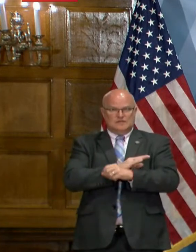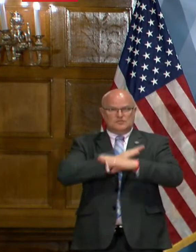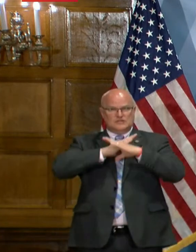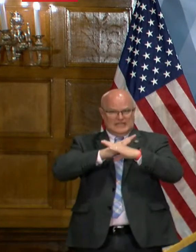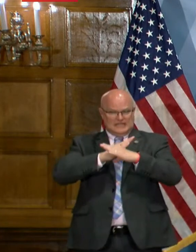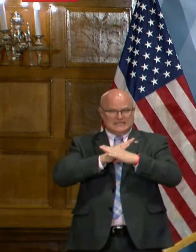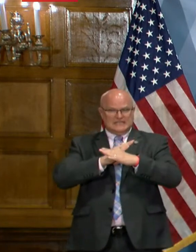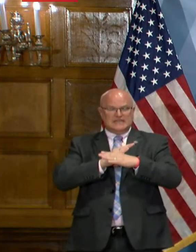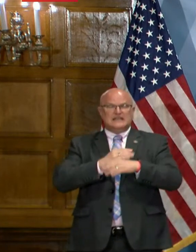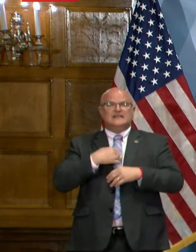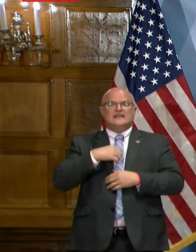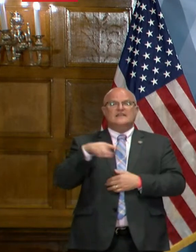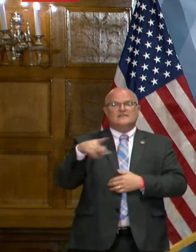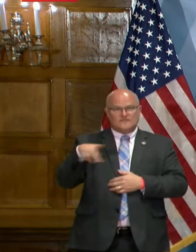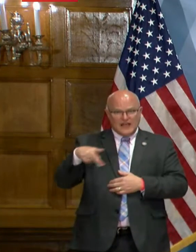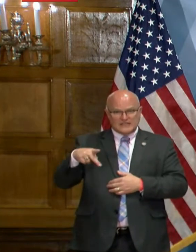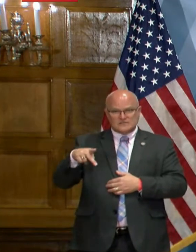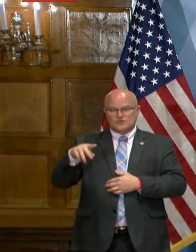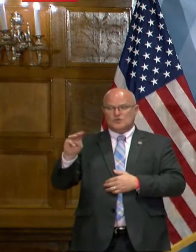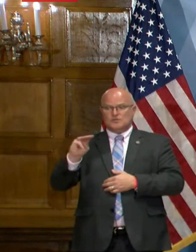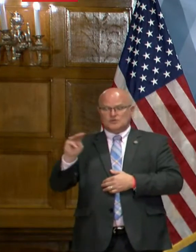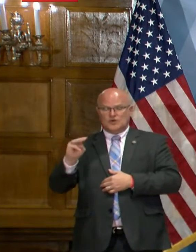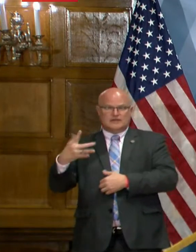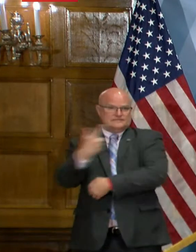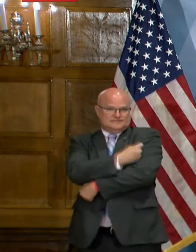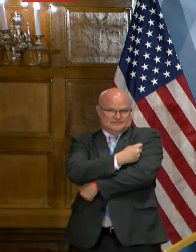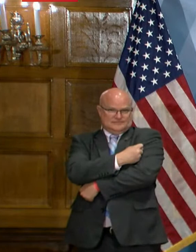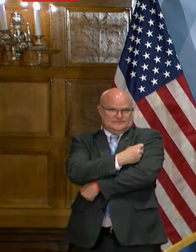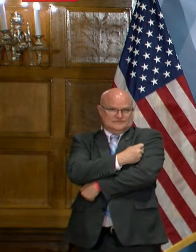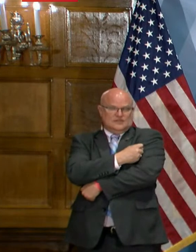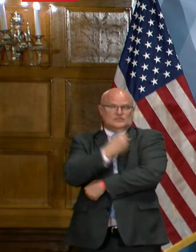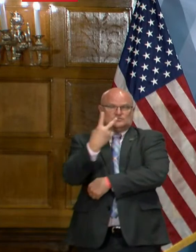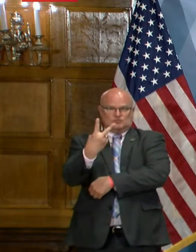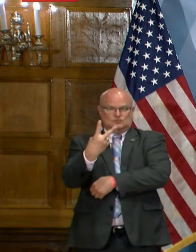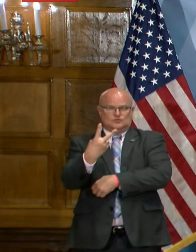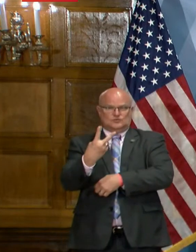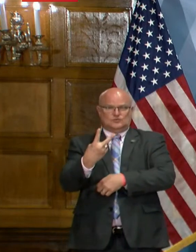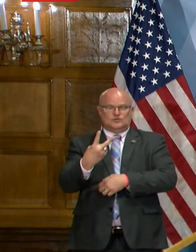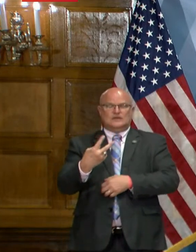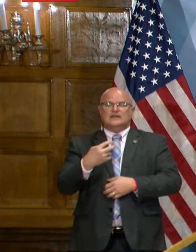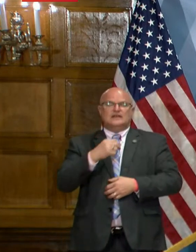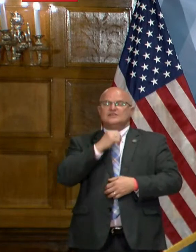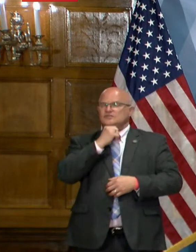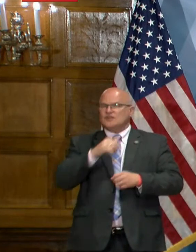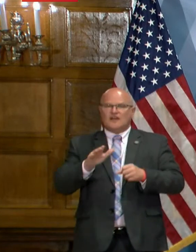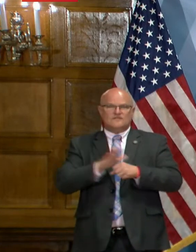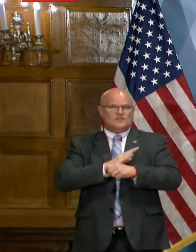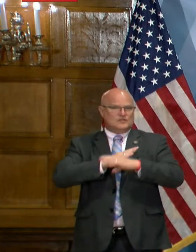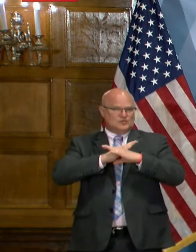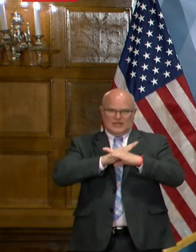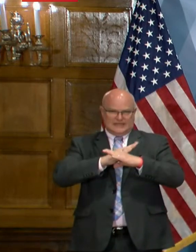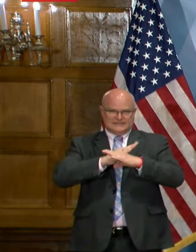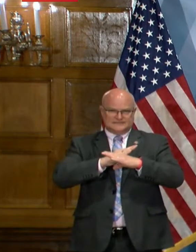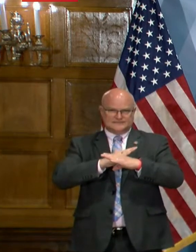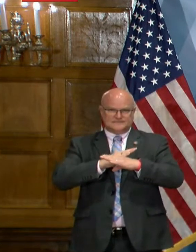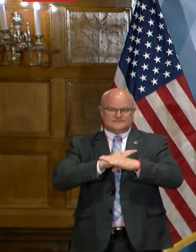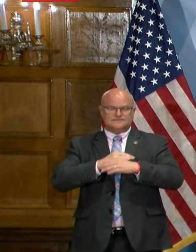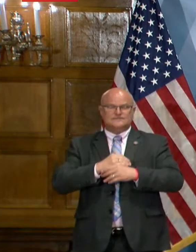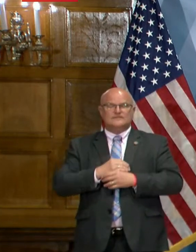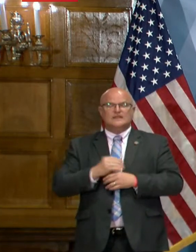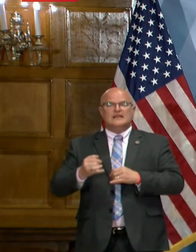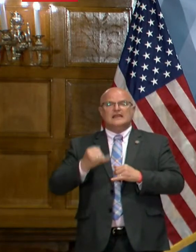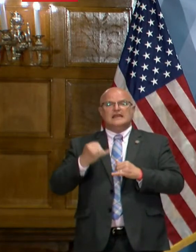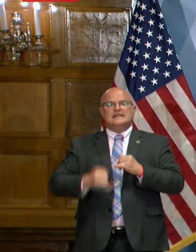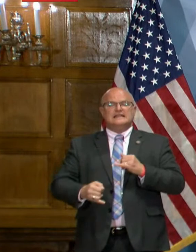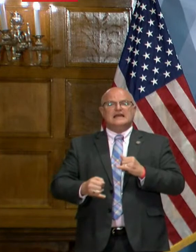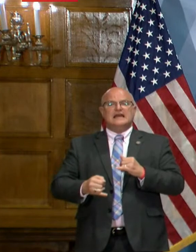you're receiving the Pfizer or the Moderna vaccine. You are not fully immunized and not fully protected until you have that. And lastly,